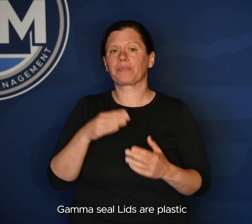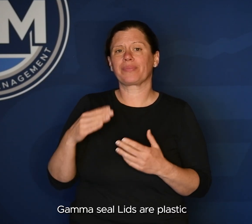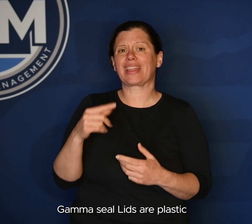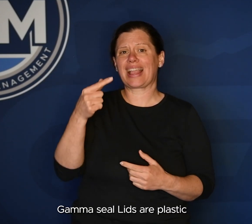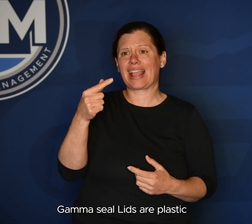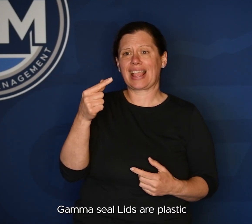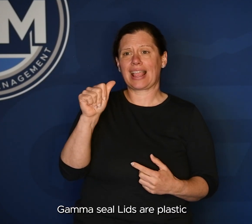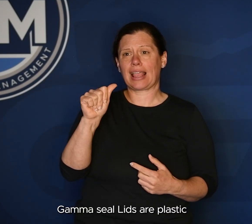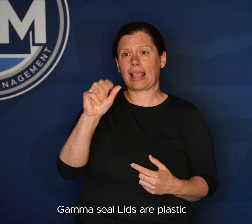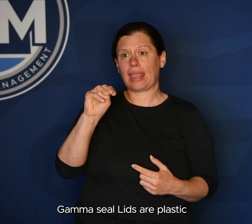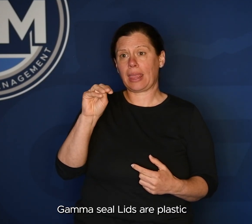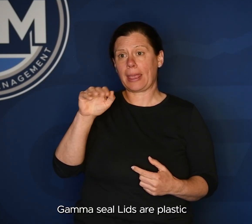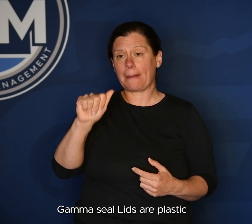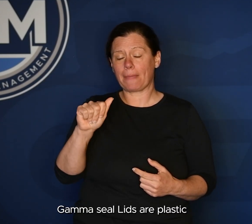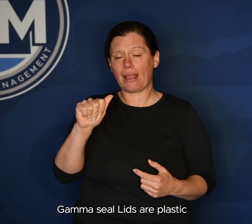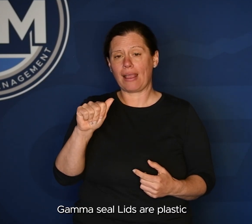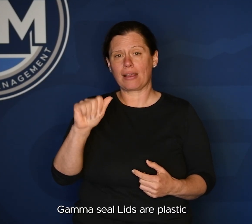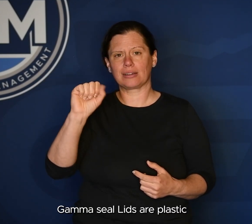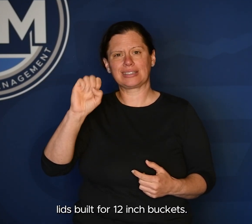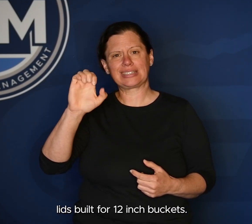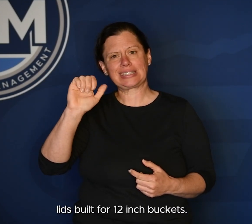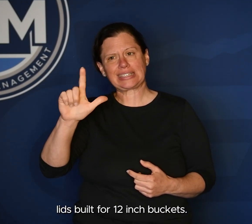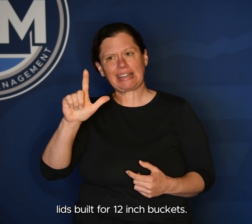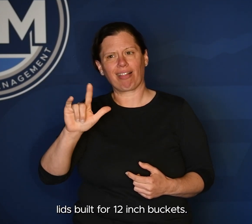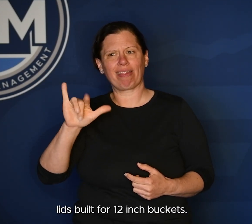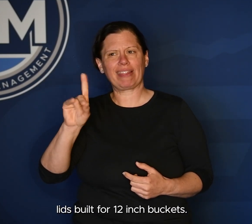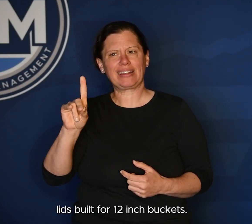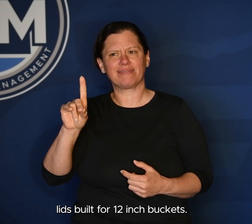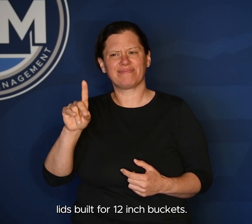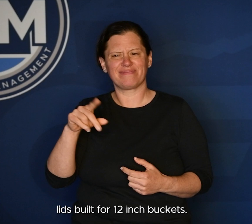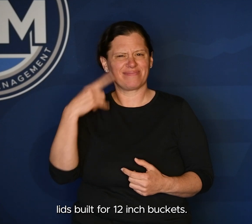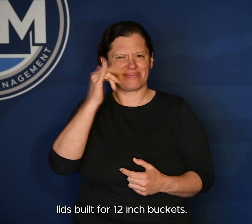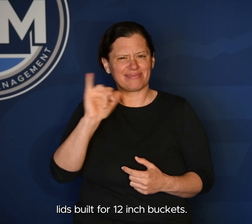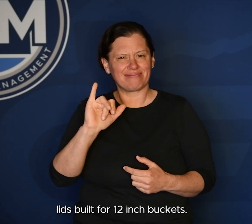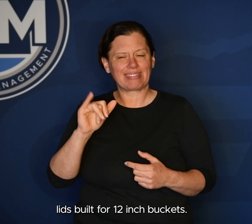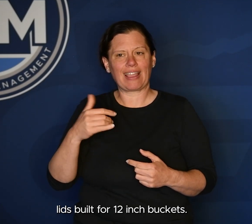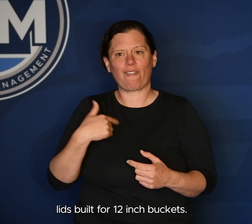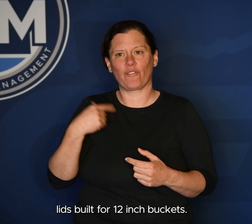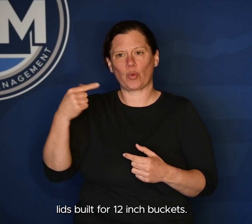Gamma Seal lids are plastic lids built for 12-inch buckets,